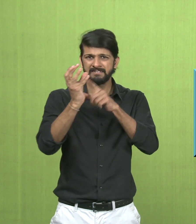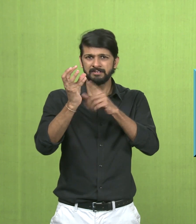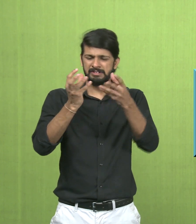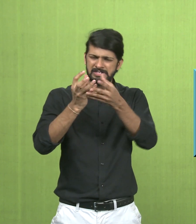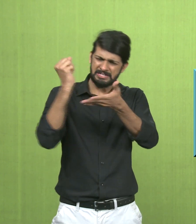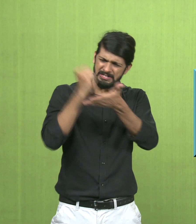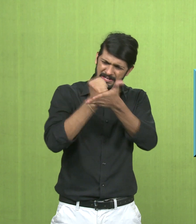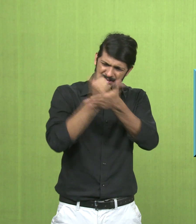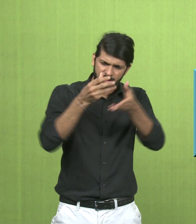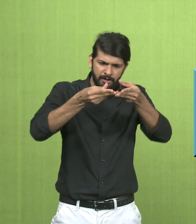gypsum,